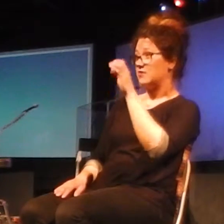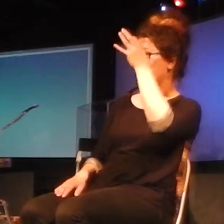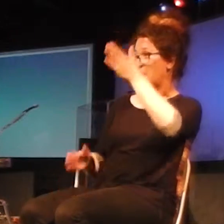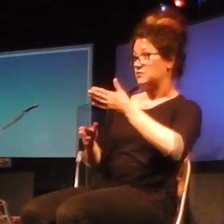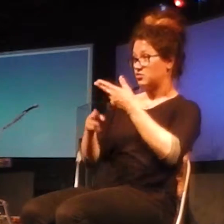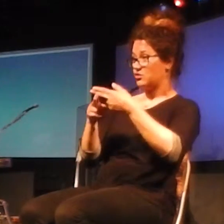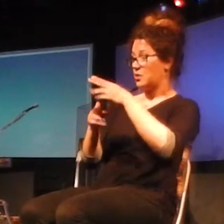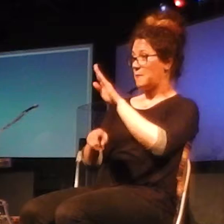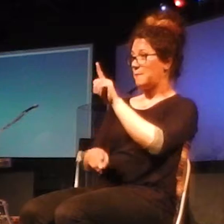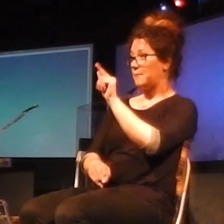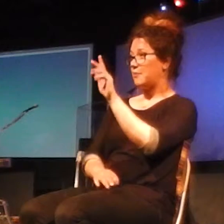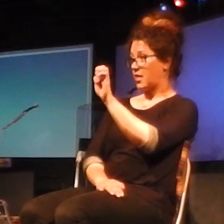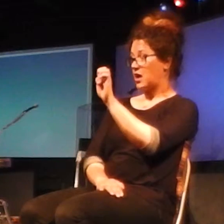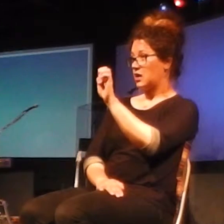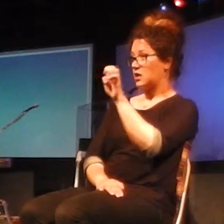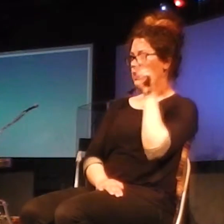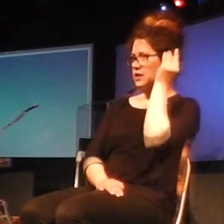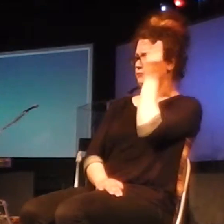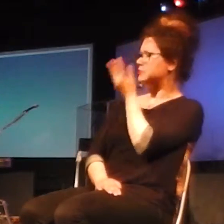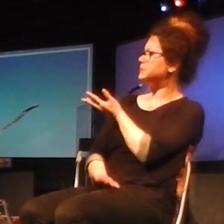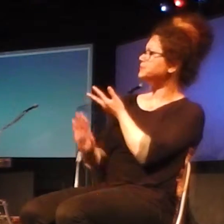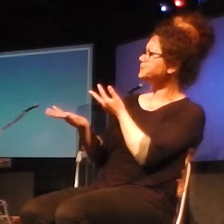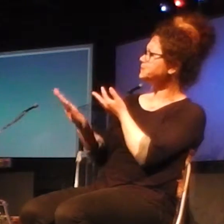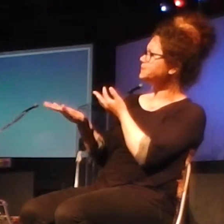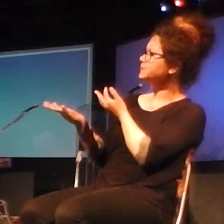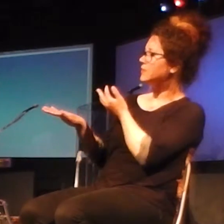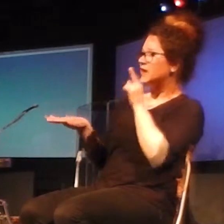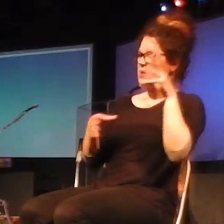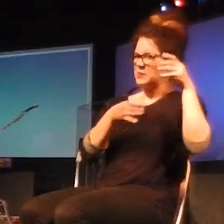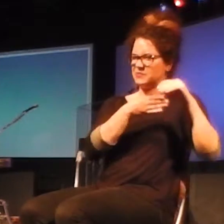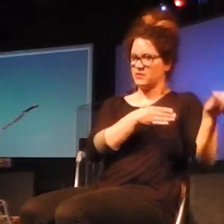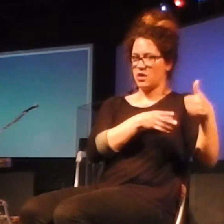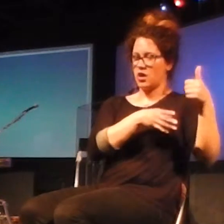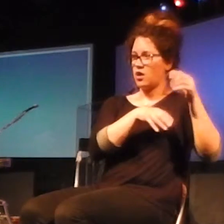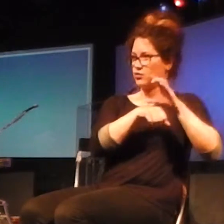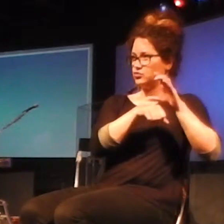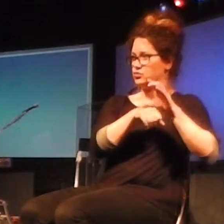of started the conversation of, because he was involved with this other church, and